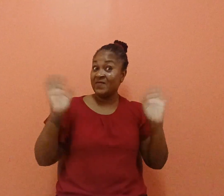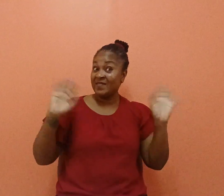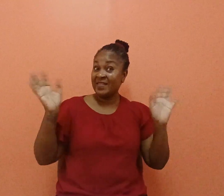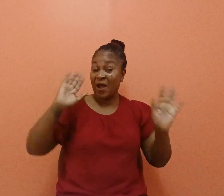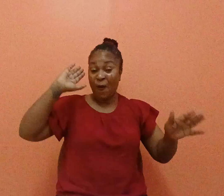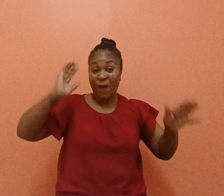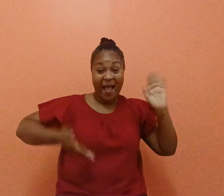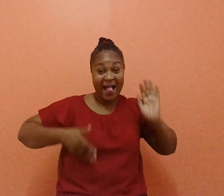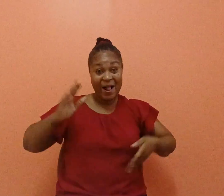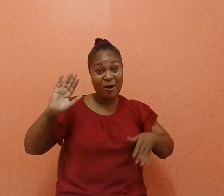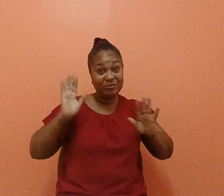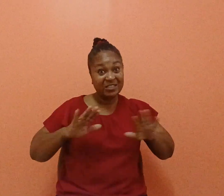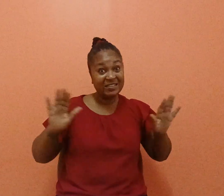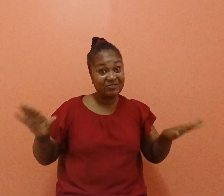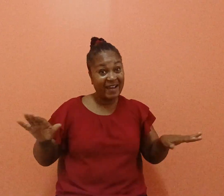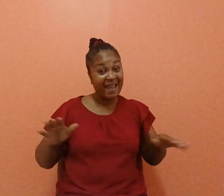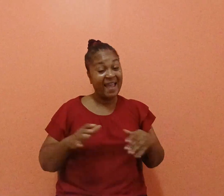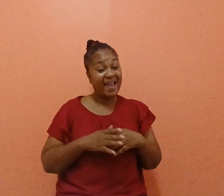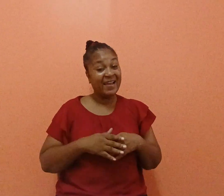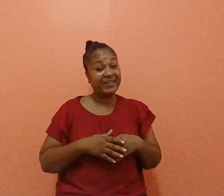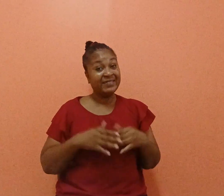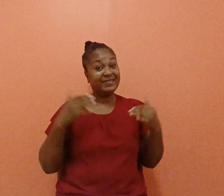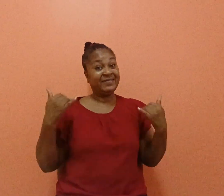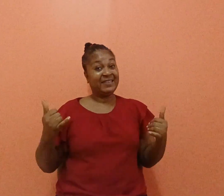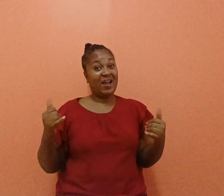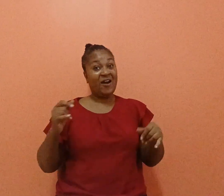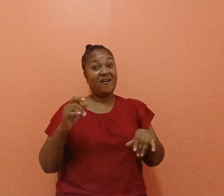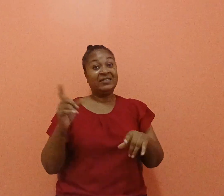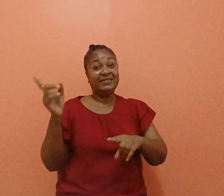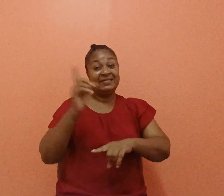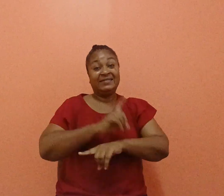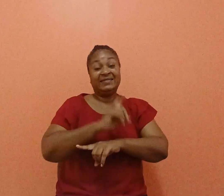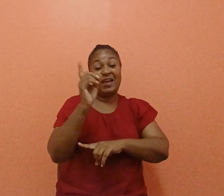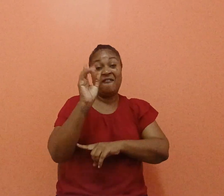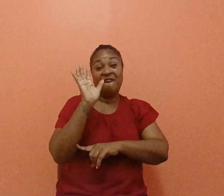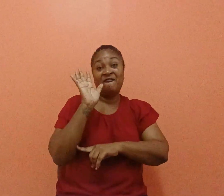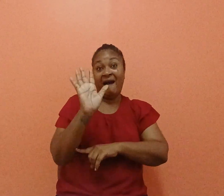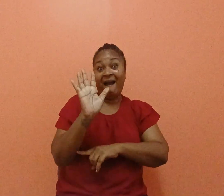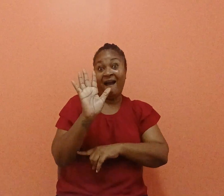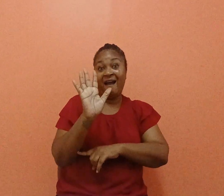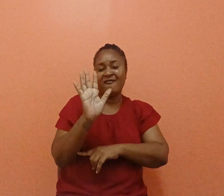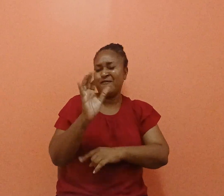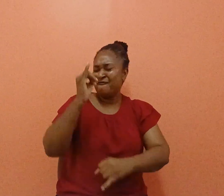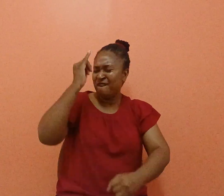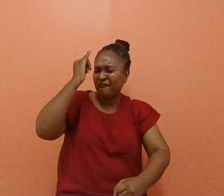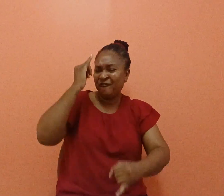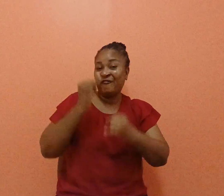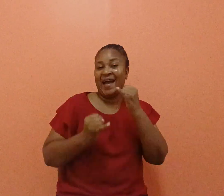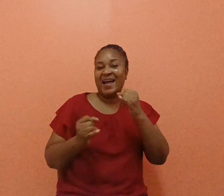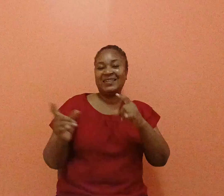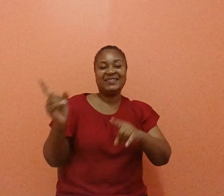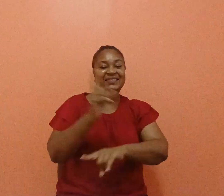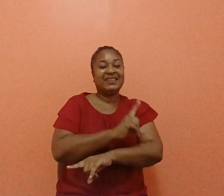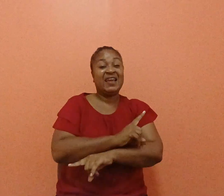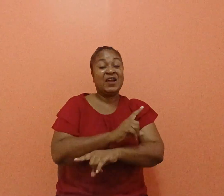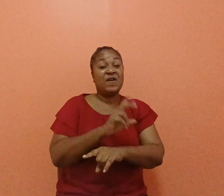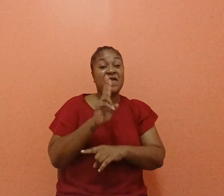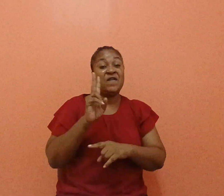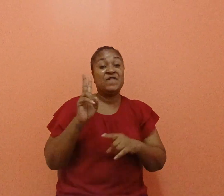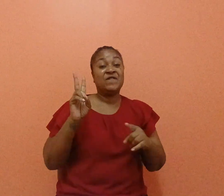Welcome, children. It's day 5, the final day of Vacation